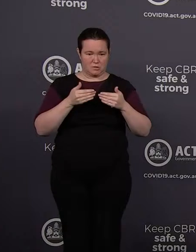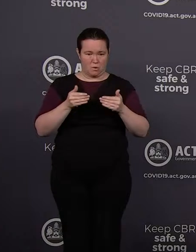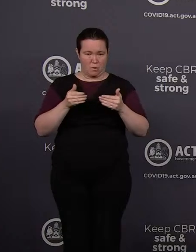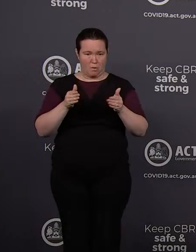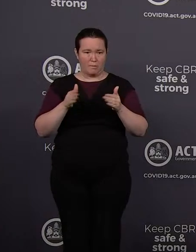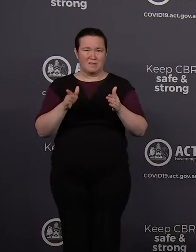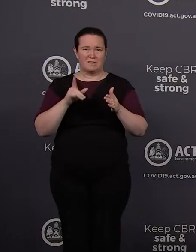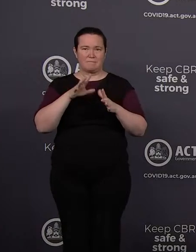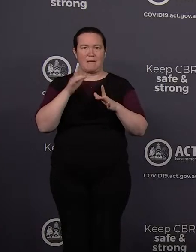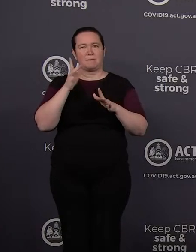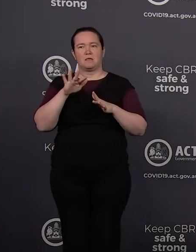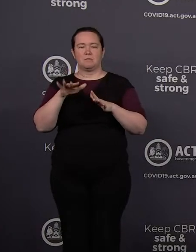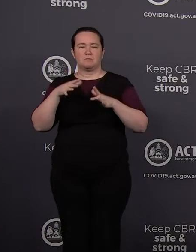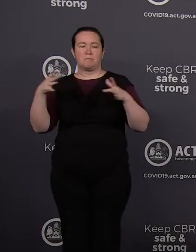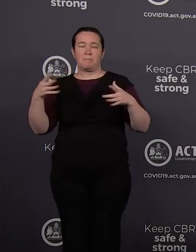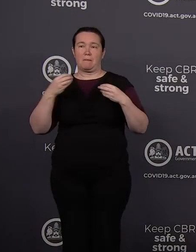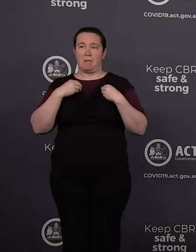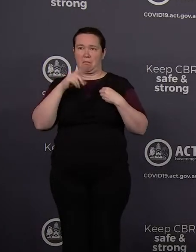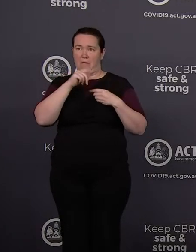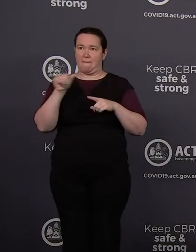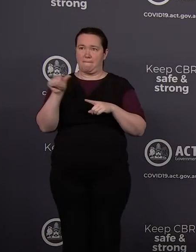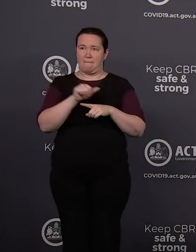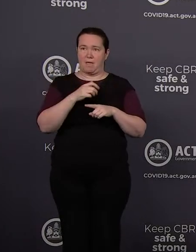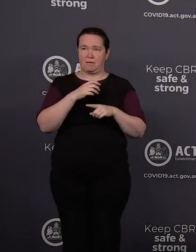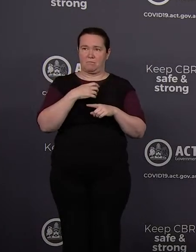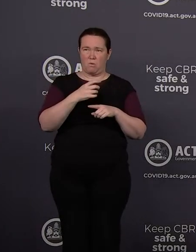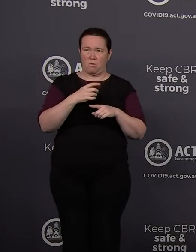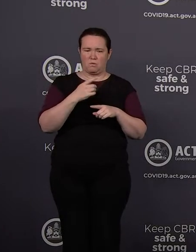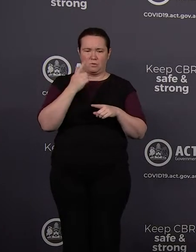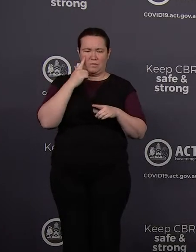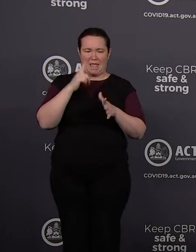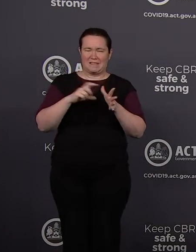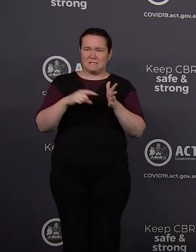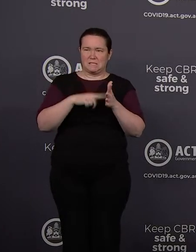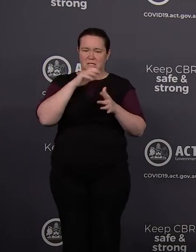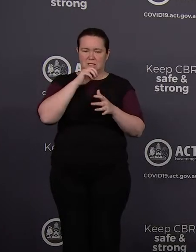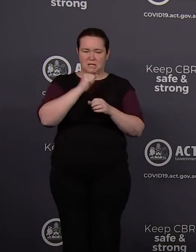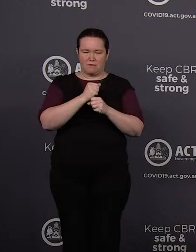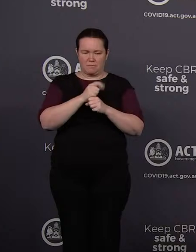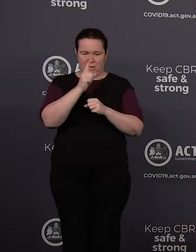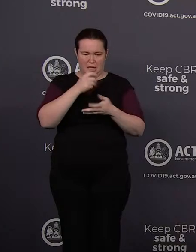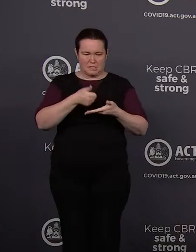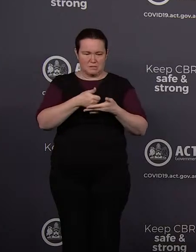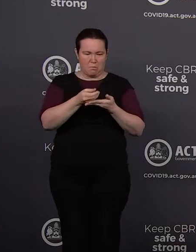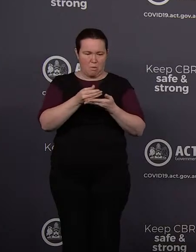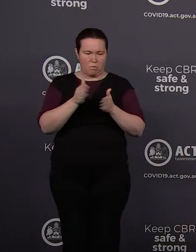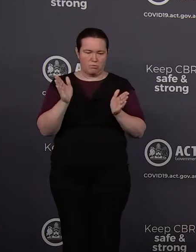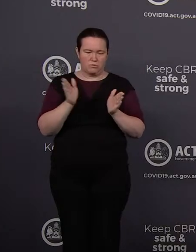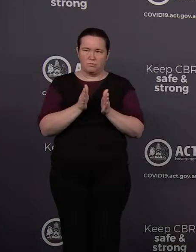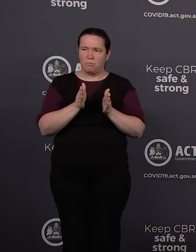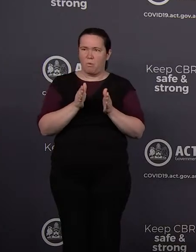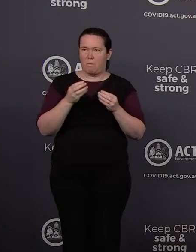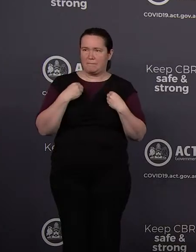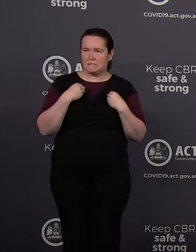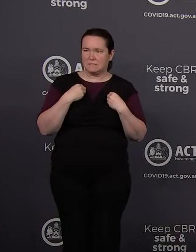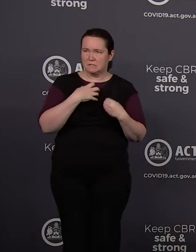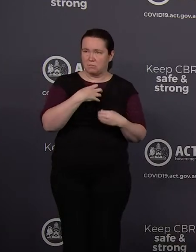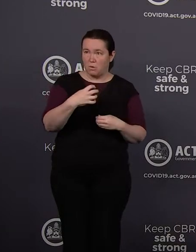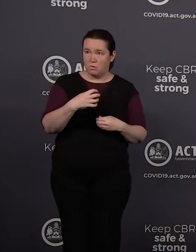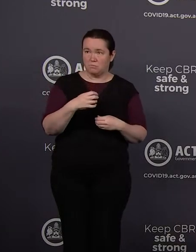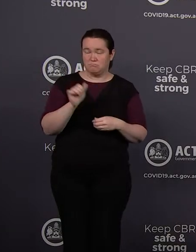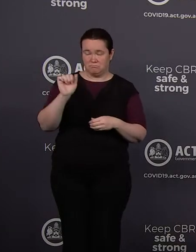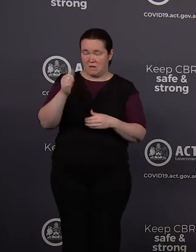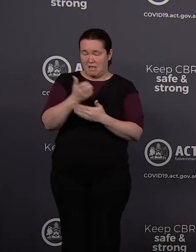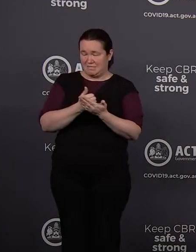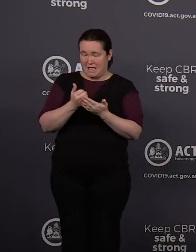you see the ACT government providing support to smaller operators in the intervening period? Yes, the economic supports that are in